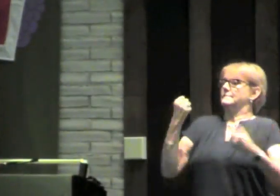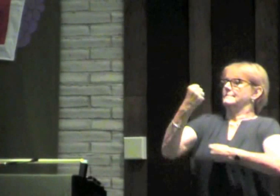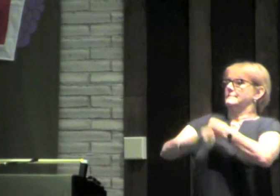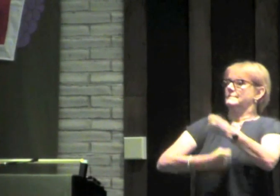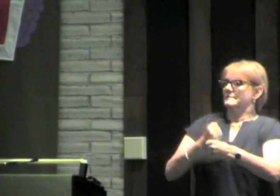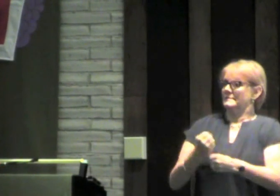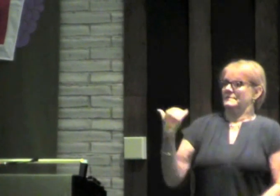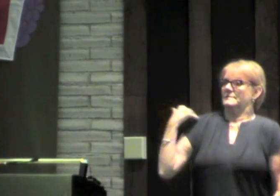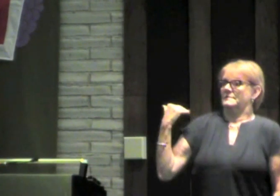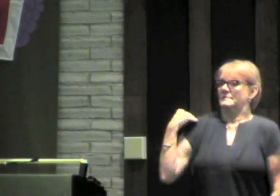about Israel.